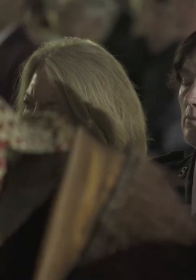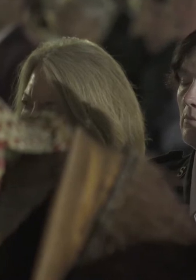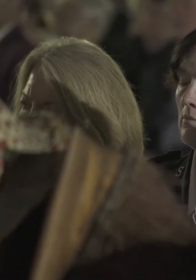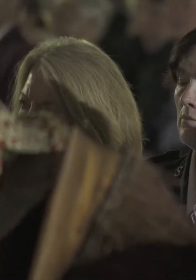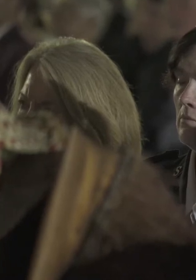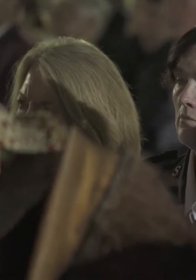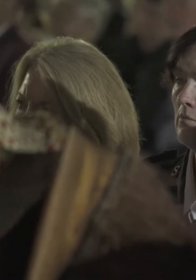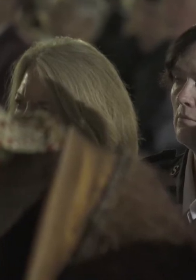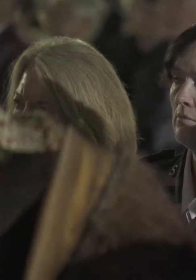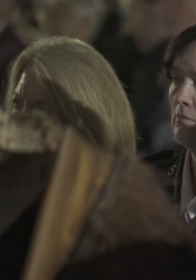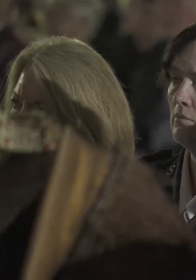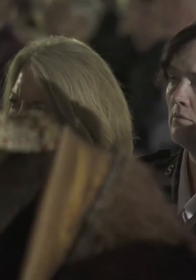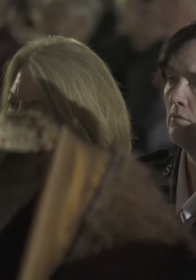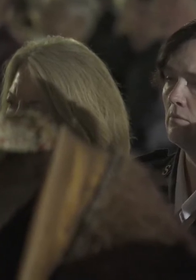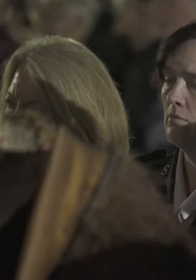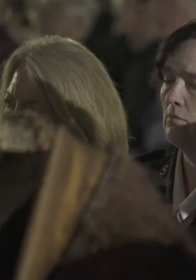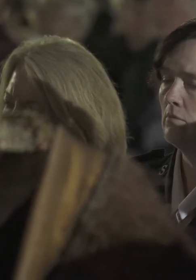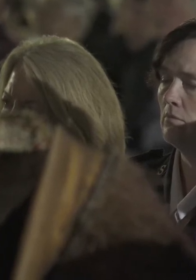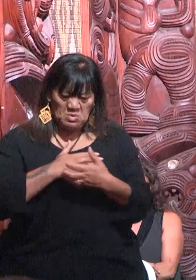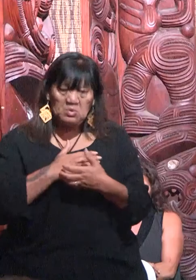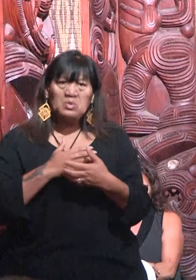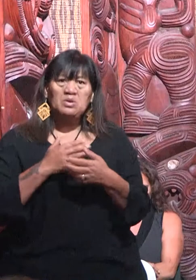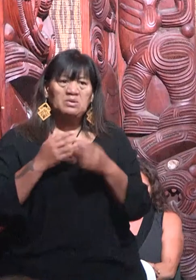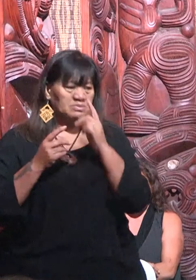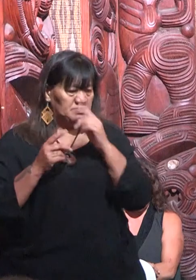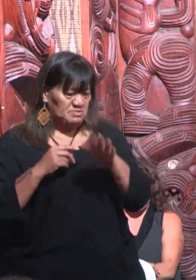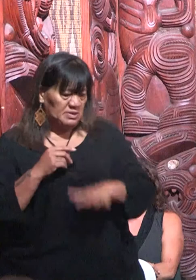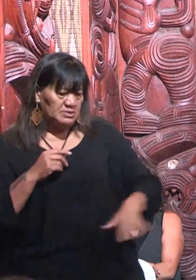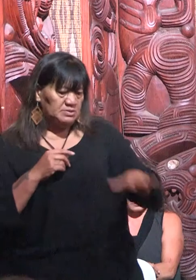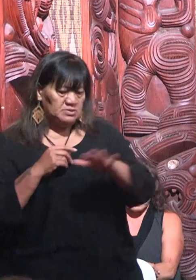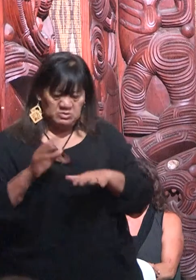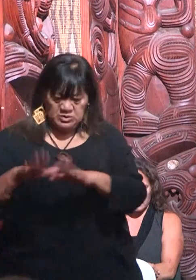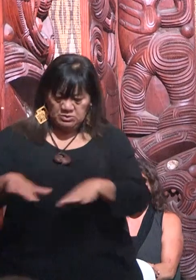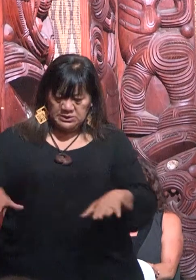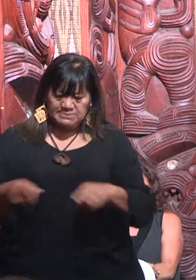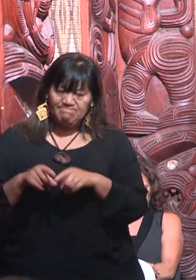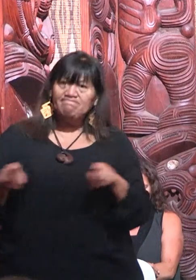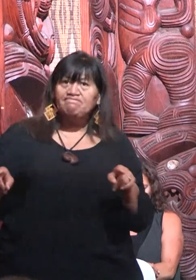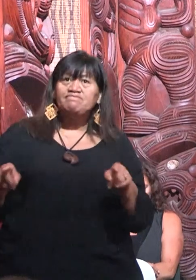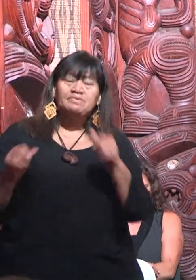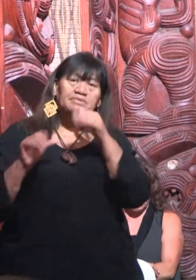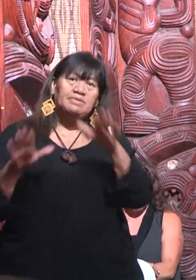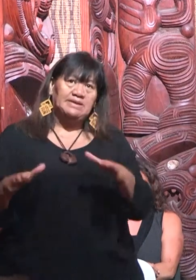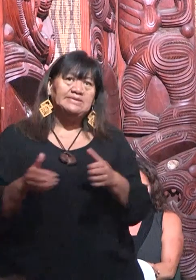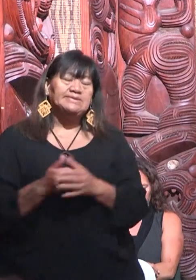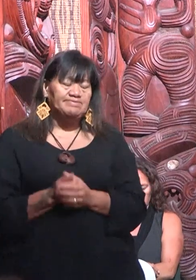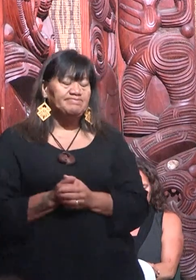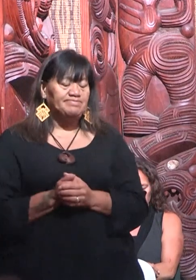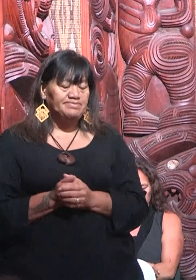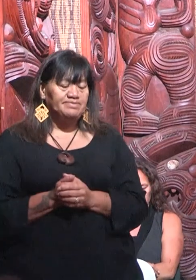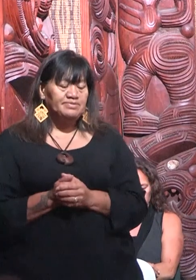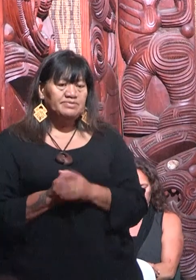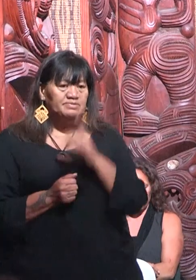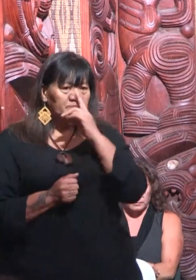Te pani, te rawa kore, ngā whānau, ngā tamariki, the poor,